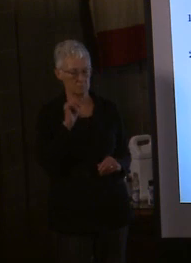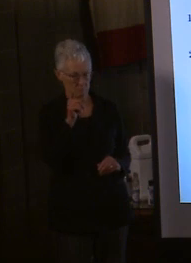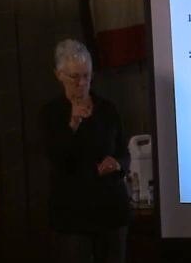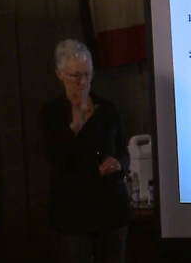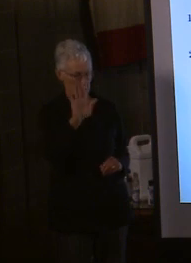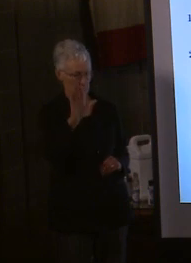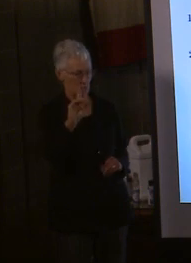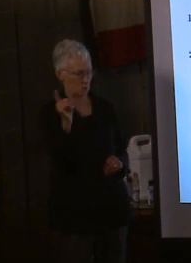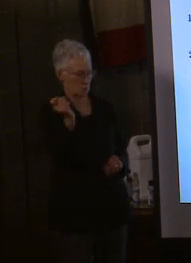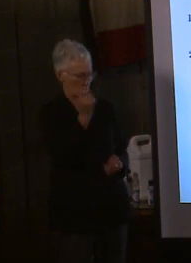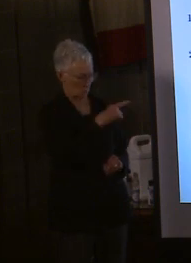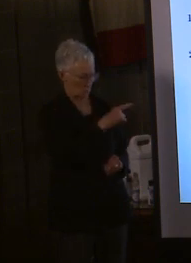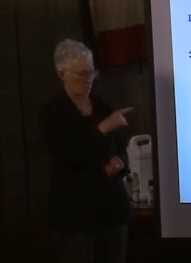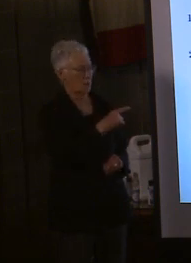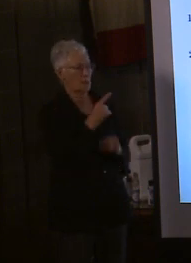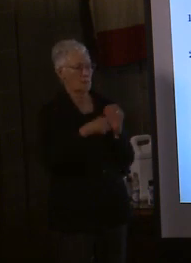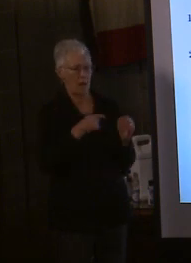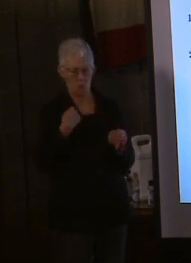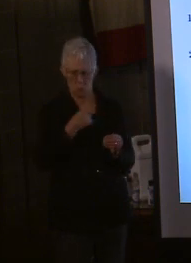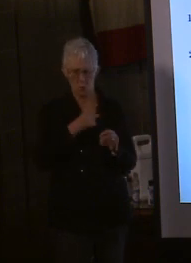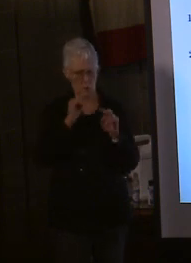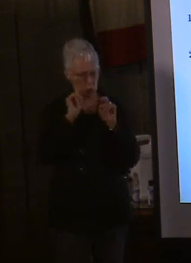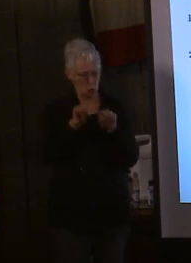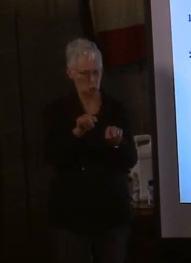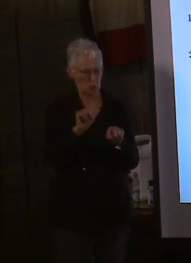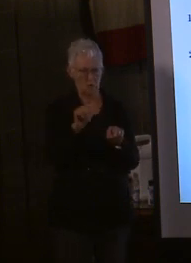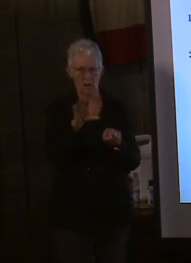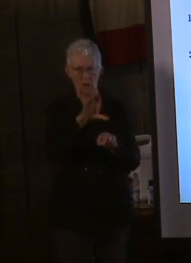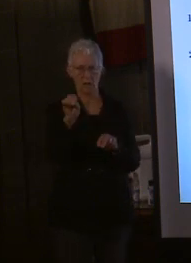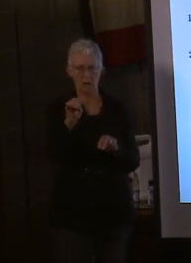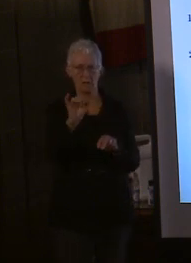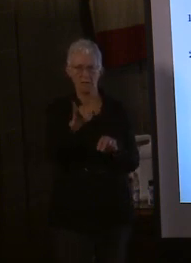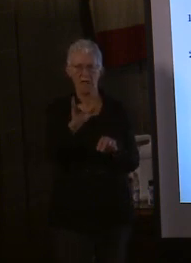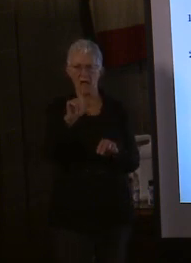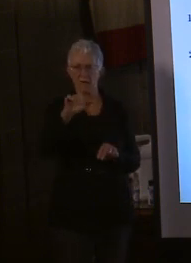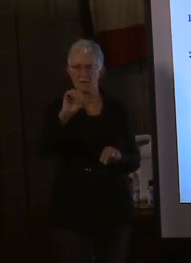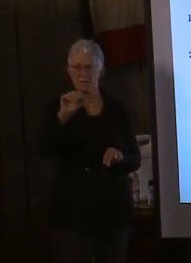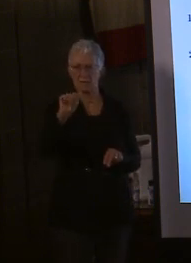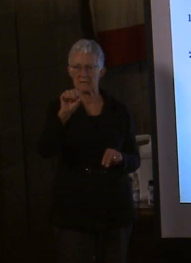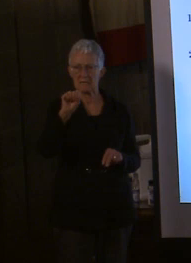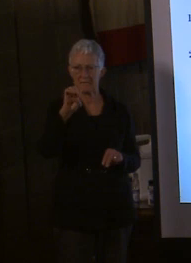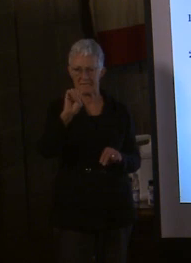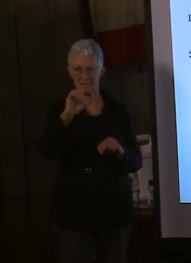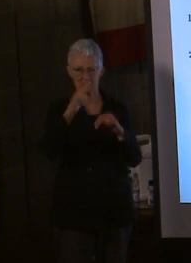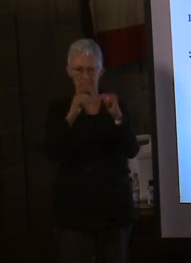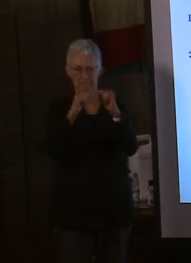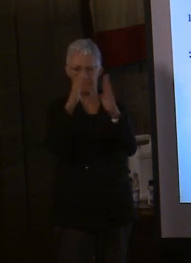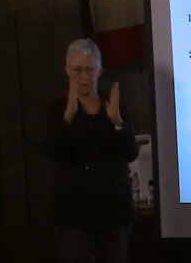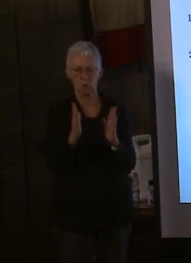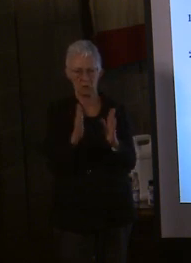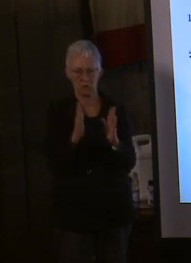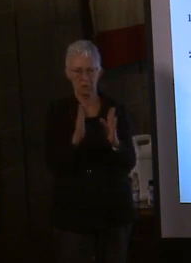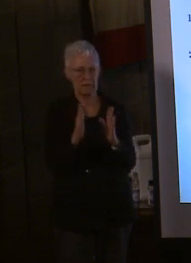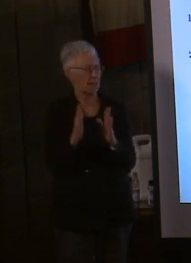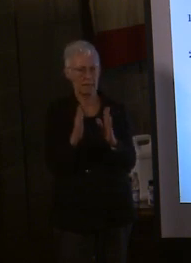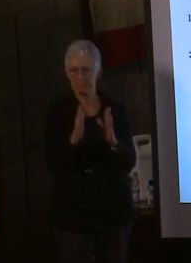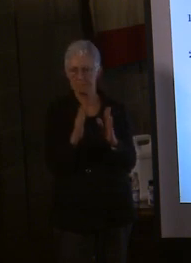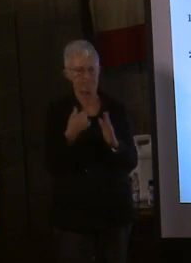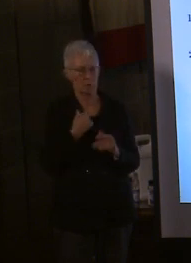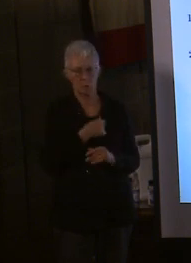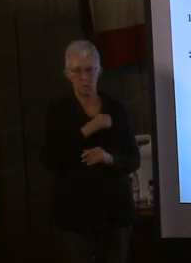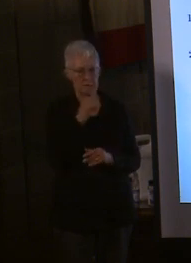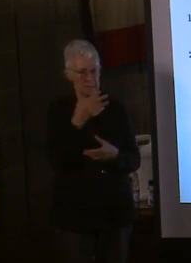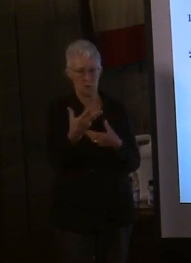So the question was, are we looking at companies that have been doing leasing? That is not part of this unless they fit into one of these other categories with regard